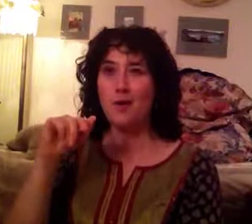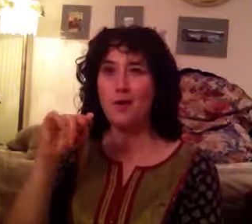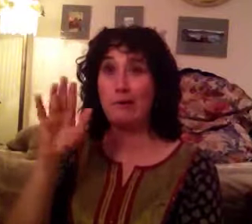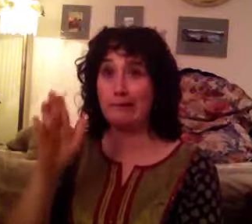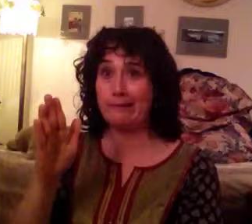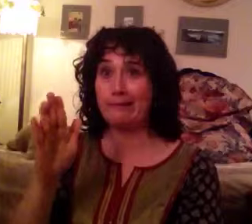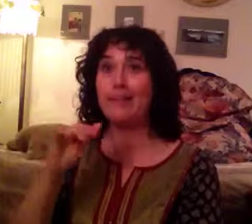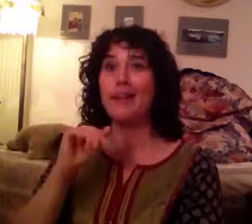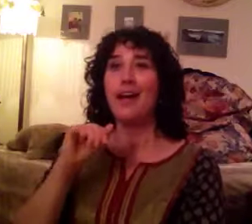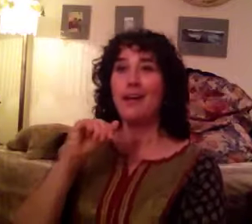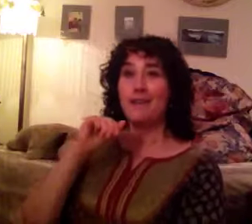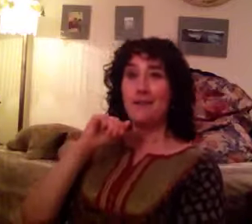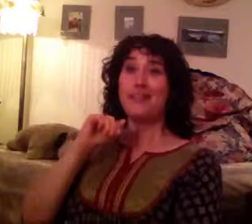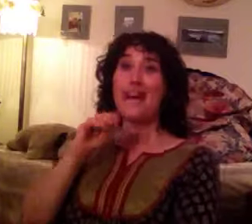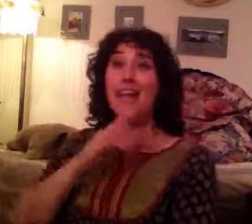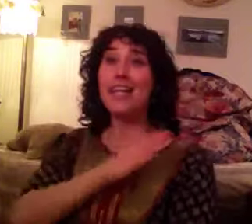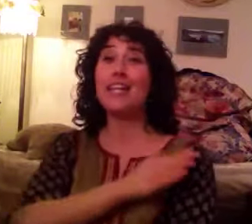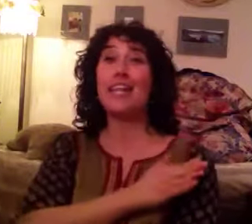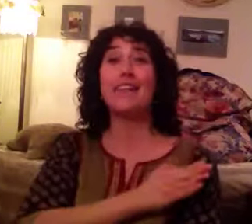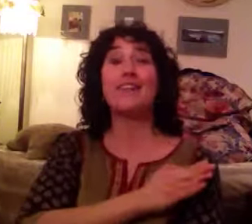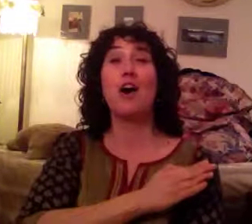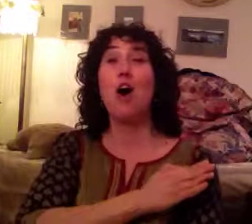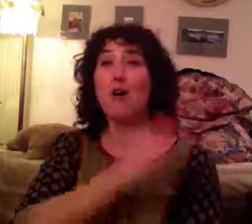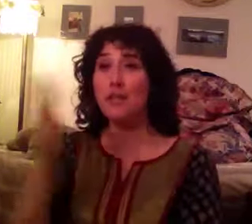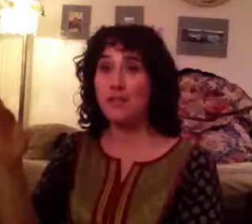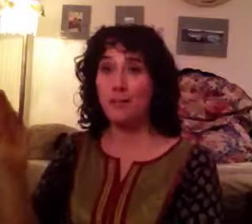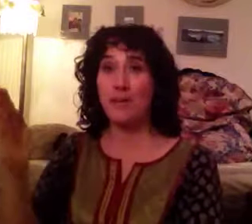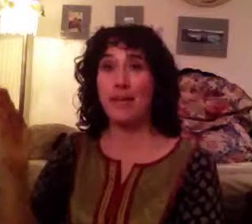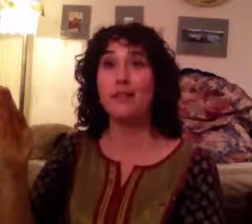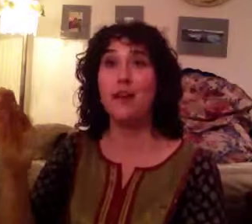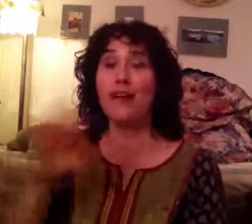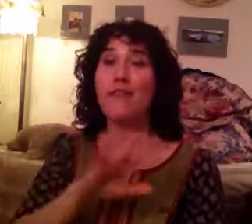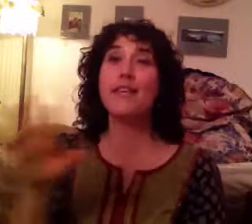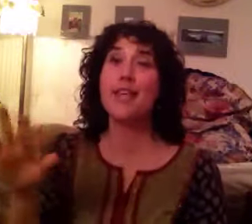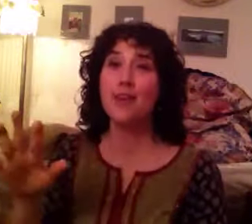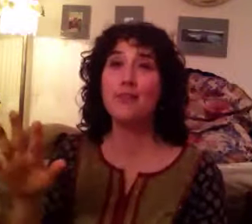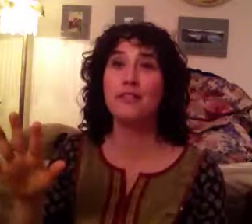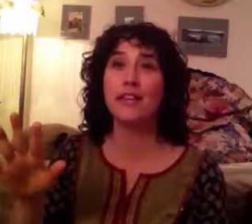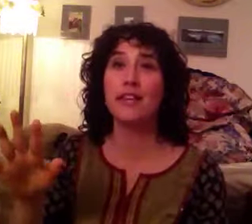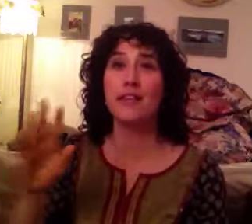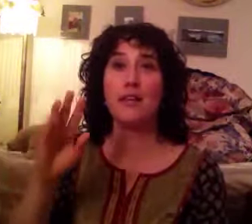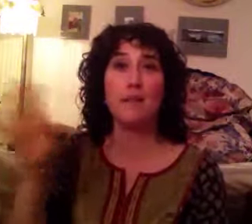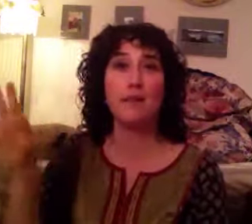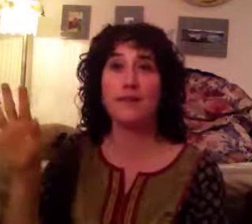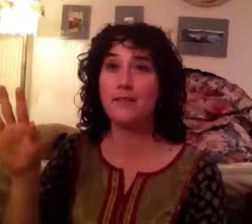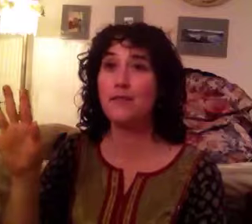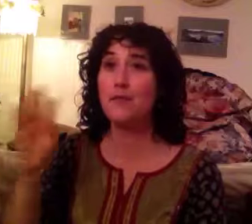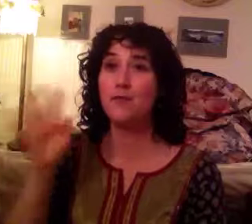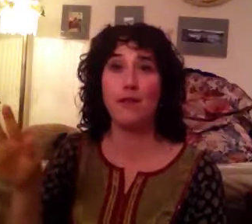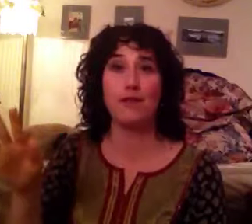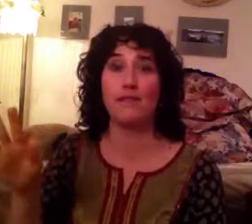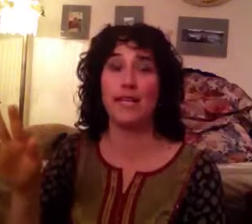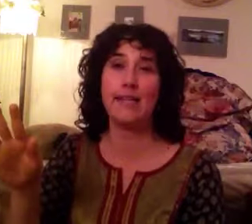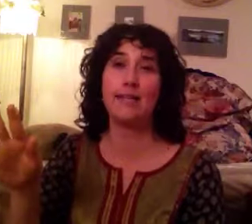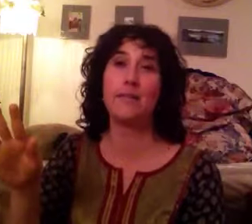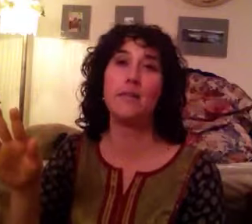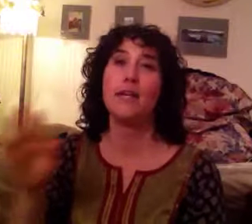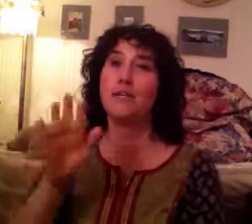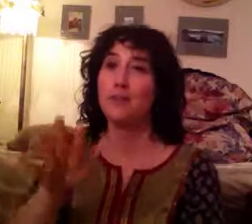So that is the hardest bit. Everything else in the numbering system is relatively easy. So